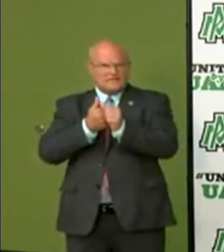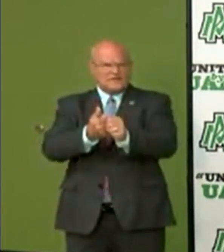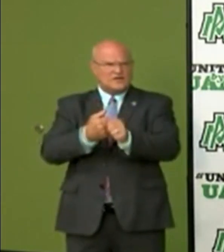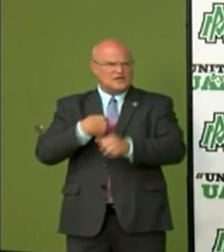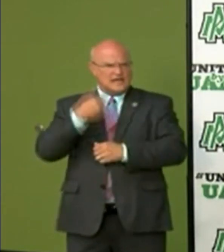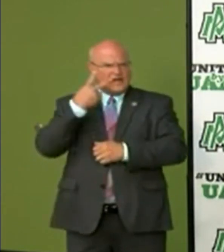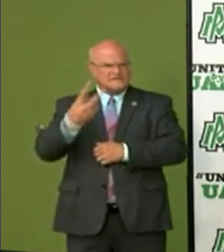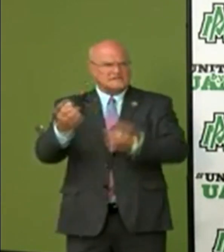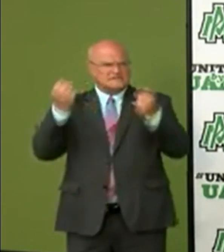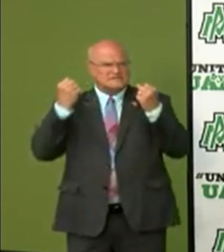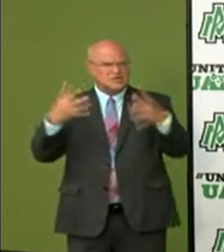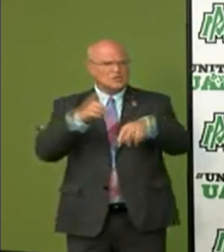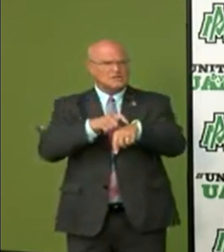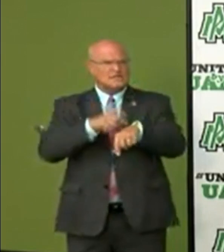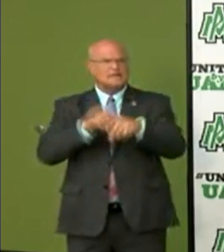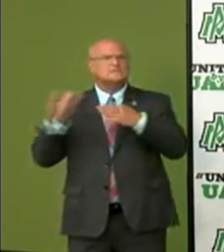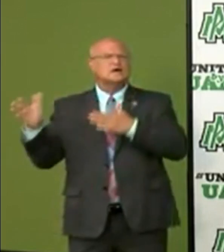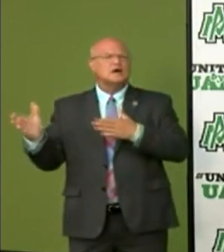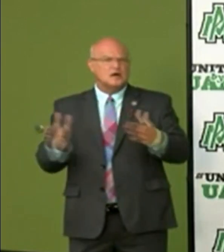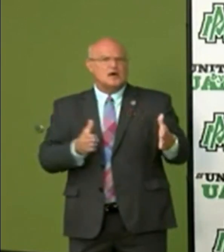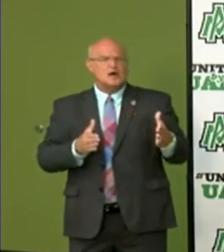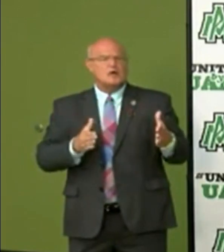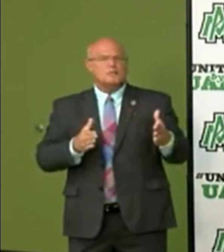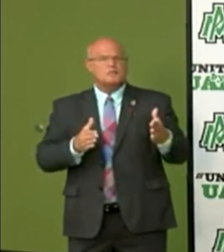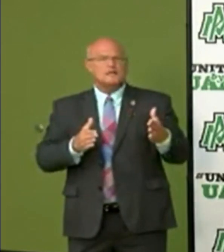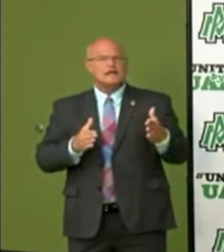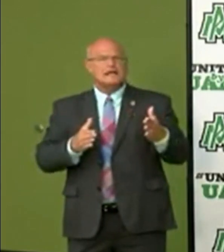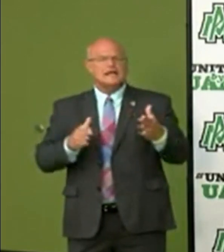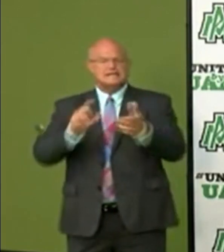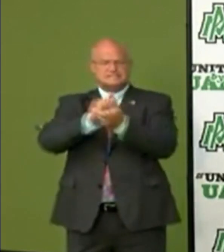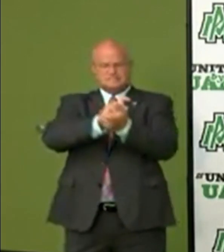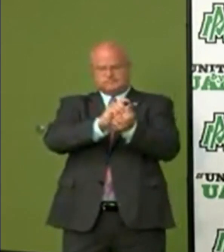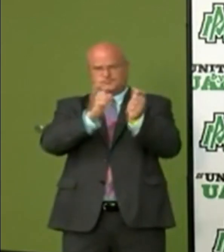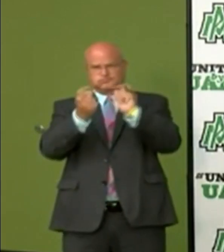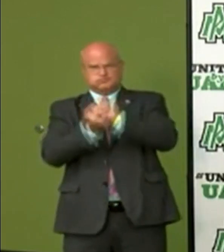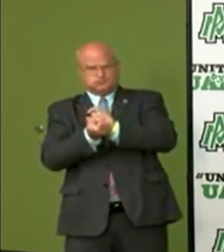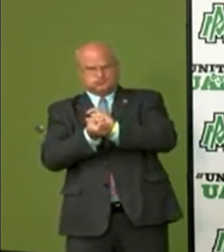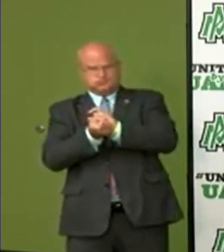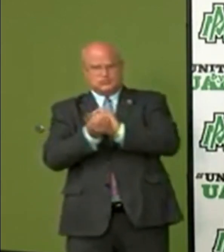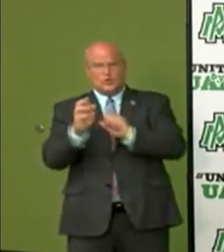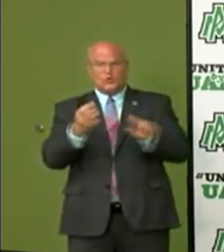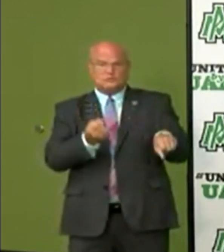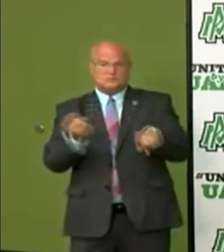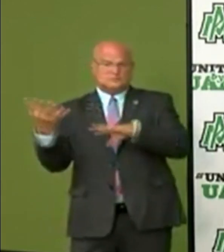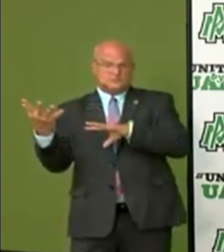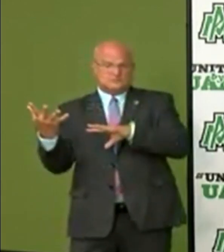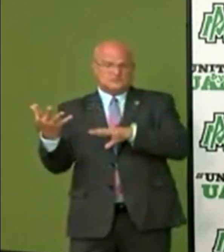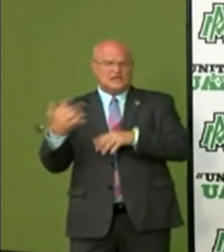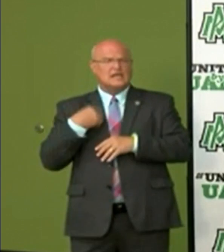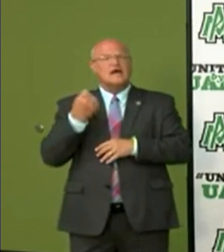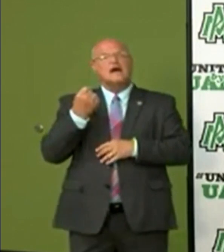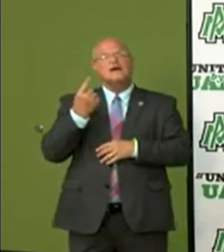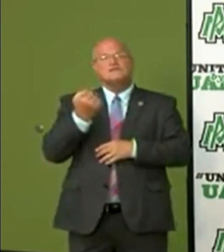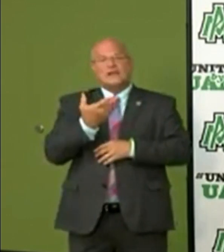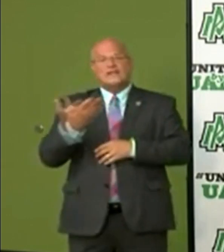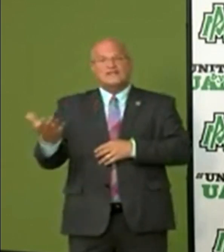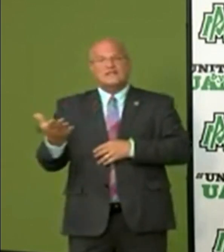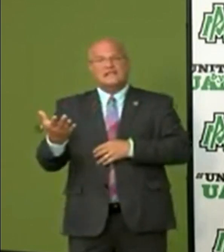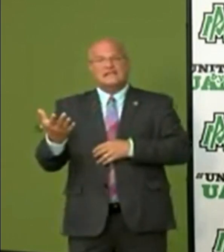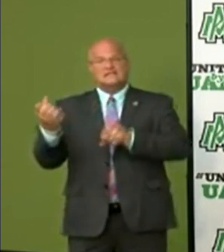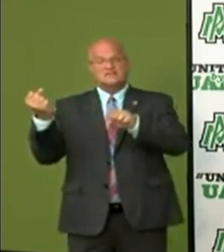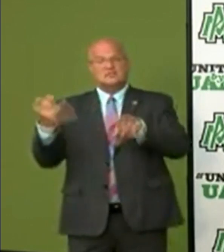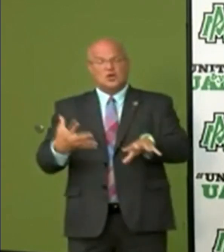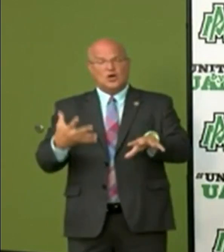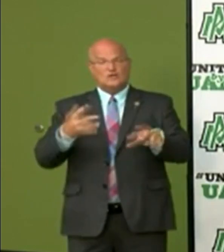I've seen so many times a plan has been drastically changed or scrapped, and I understand things cause